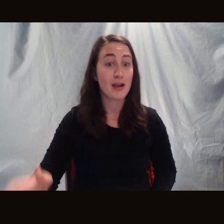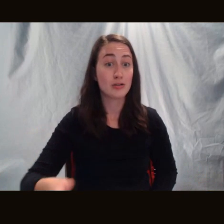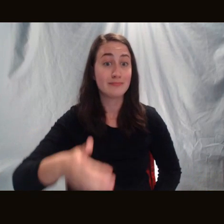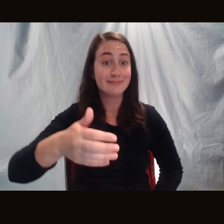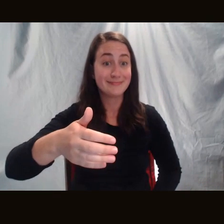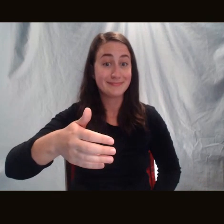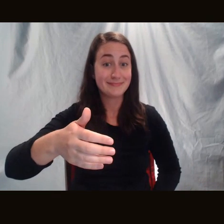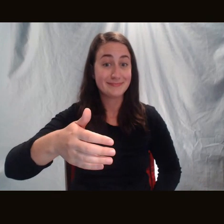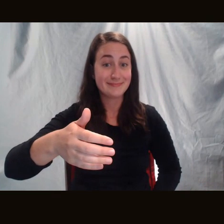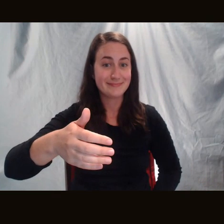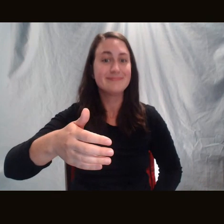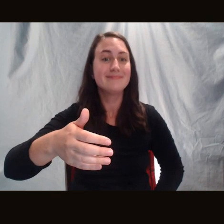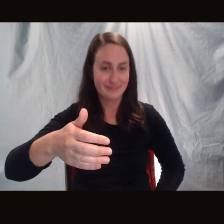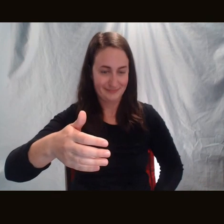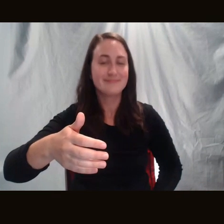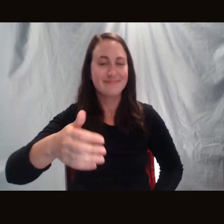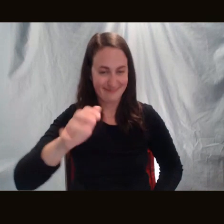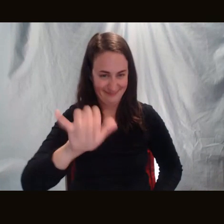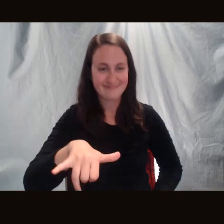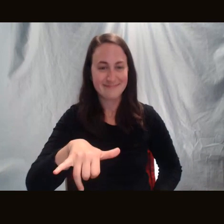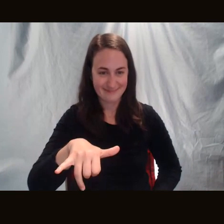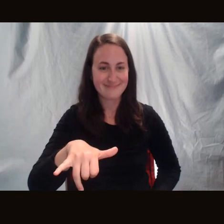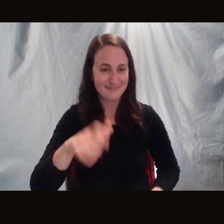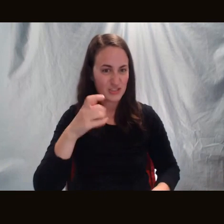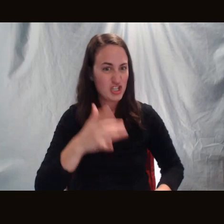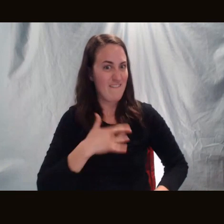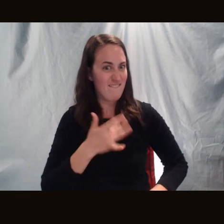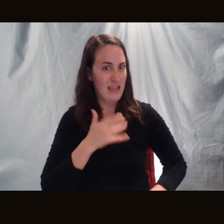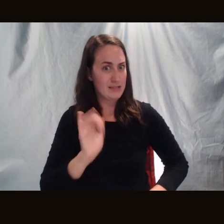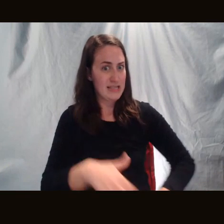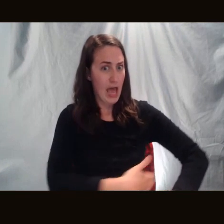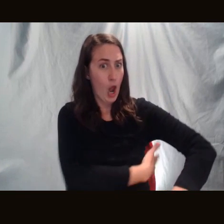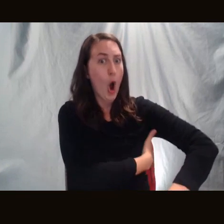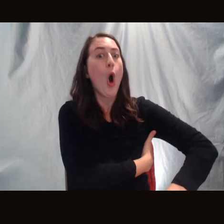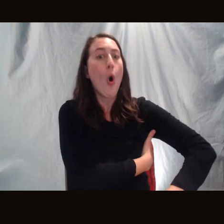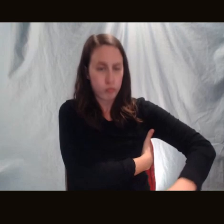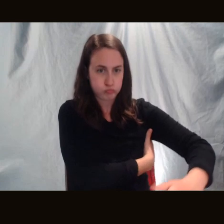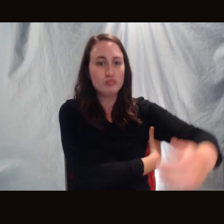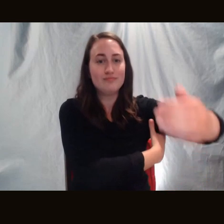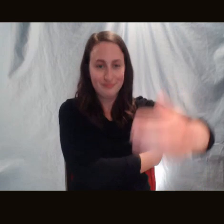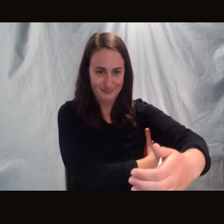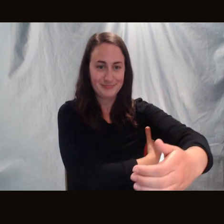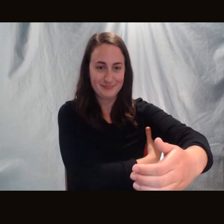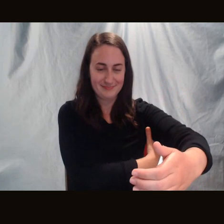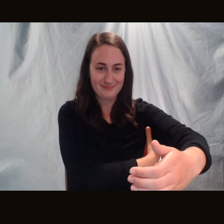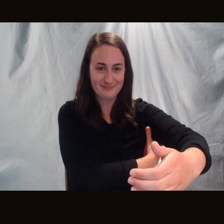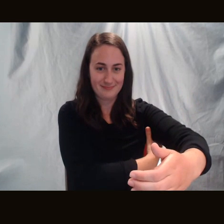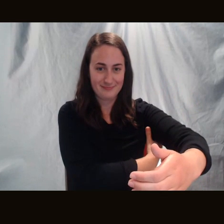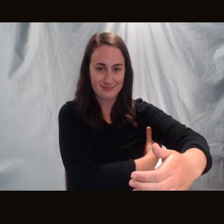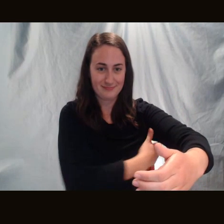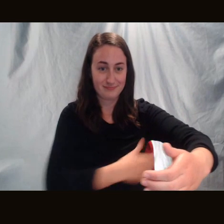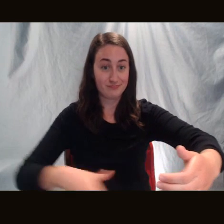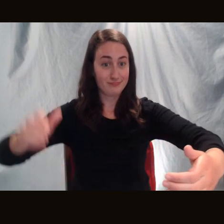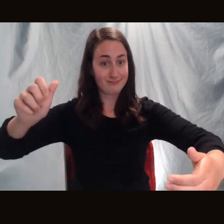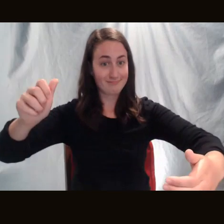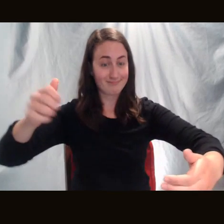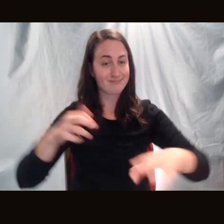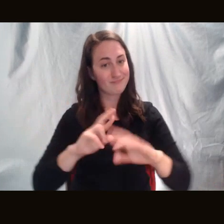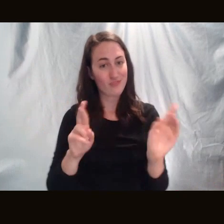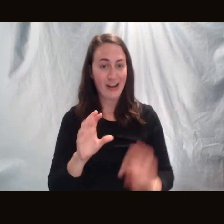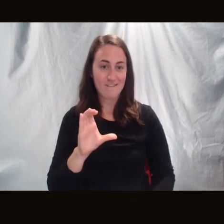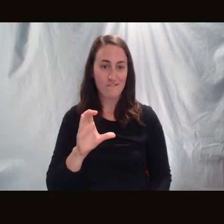reach. And then that's how she responds, by letting that left arm rest on my arm. And then we're in the closed position